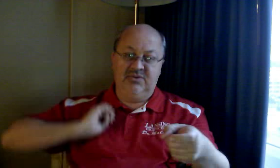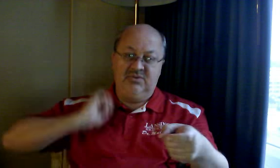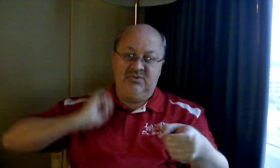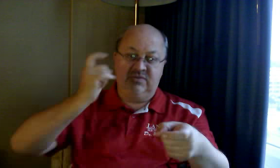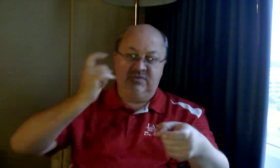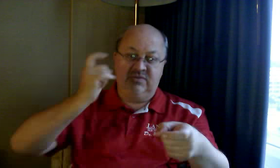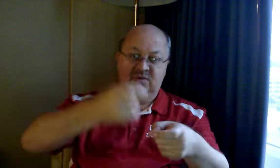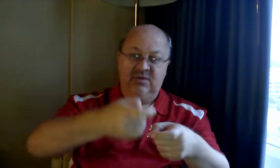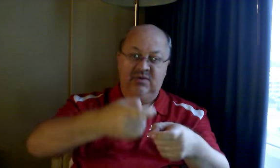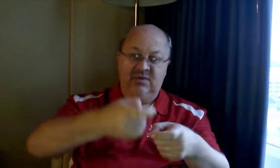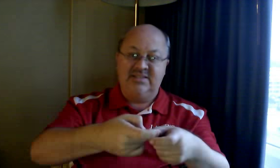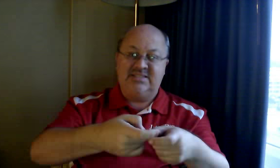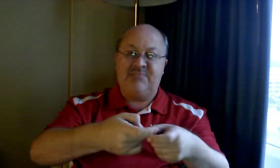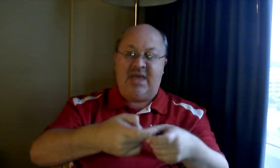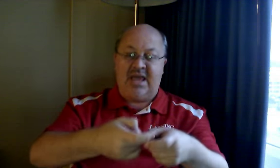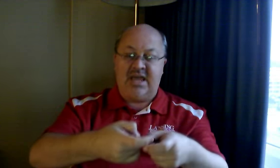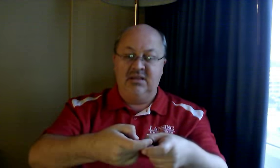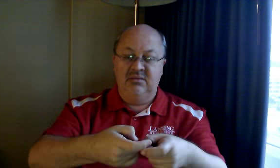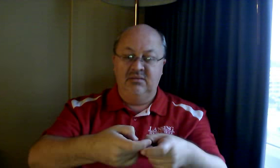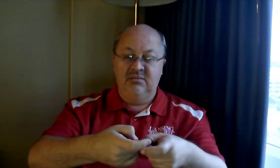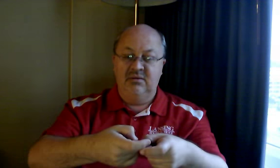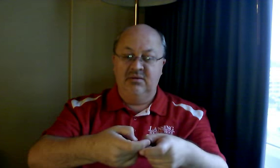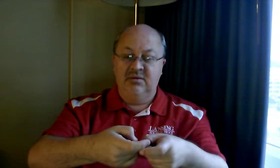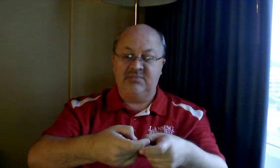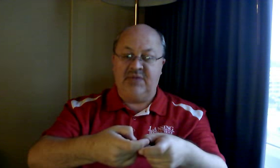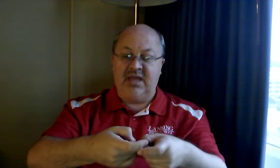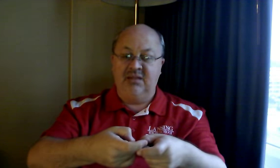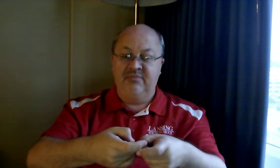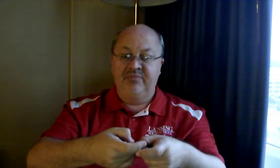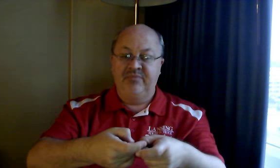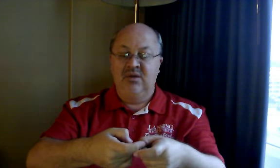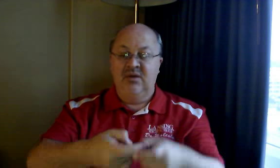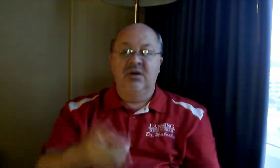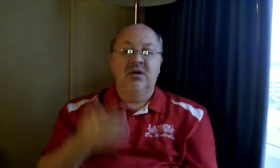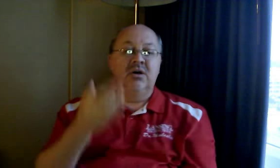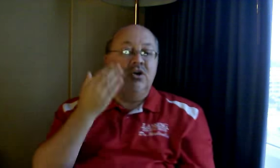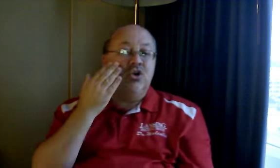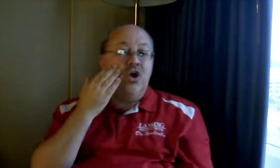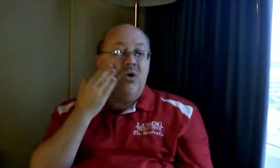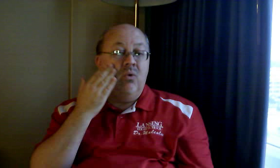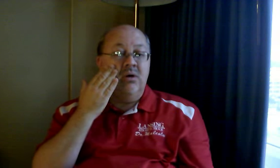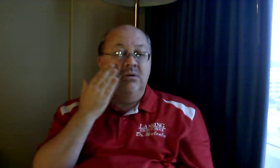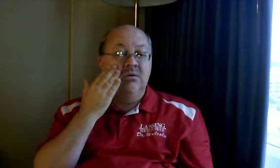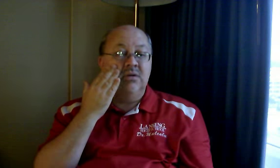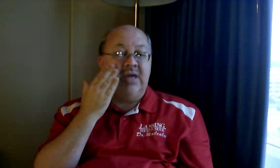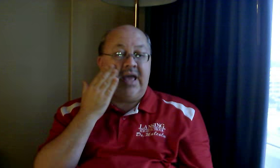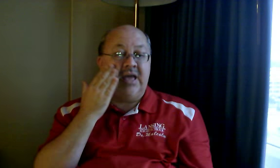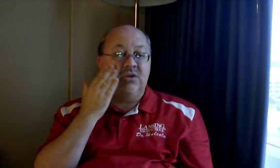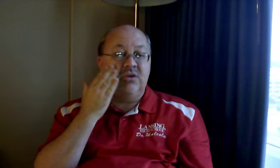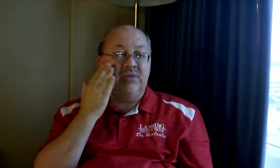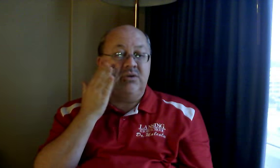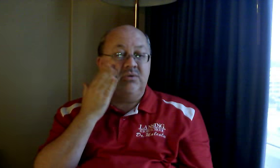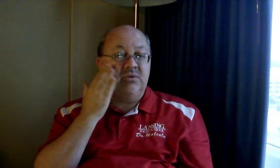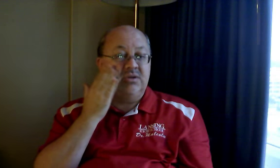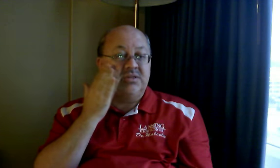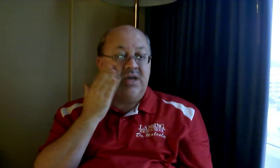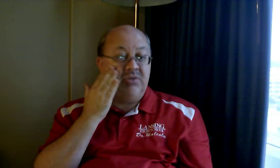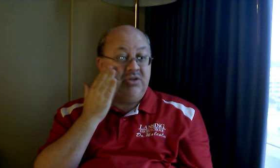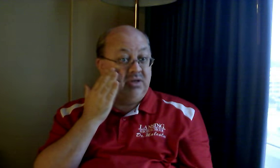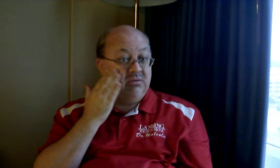this, Spain. Spain. No, K-N-O-W, you tap your cheek, you